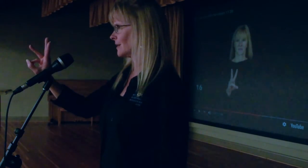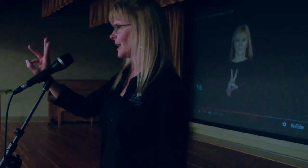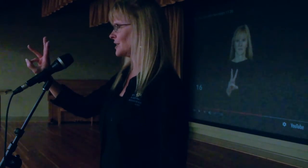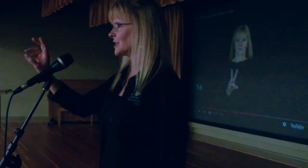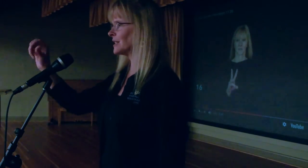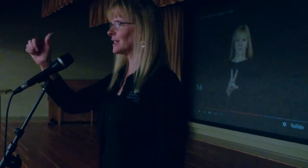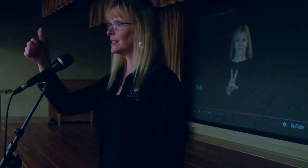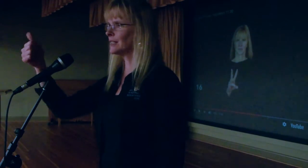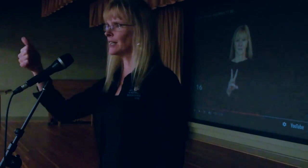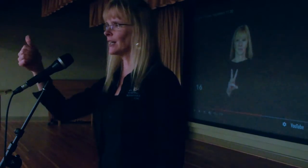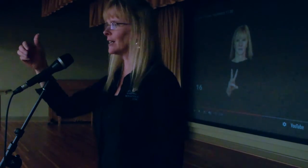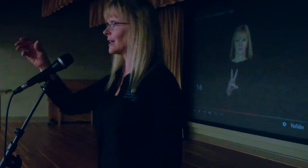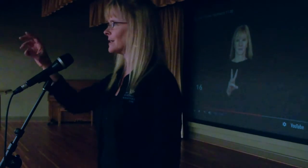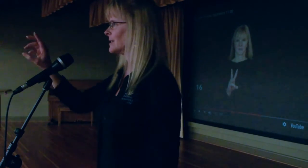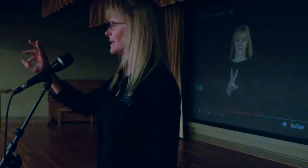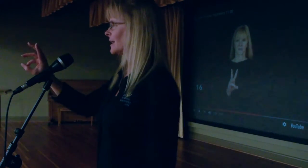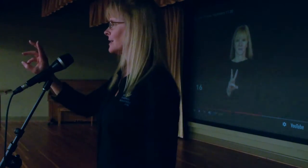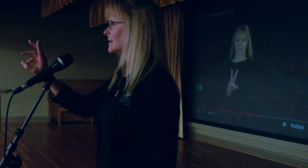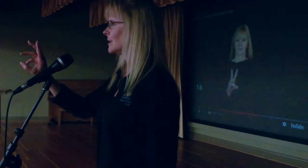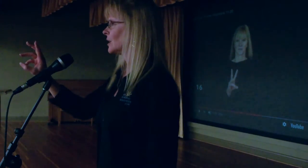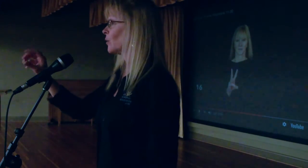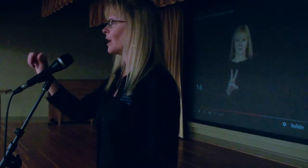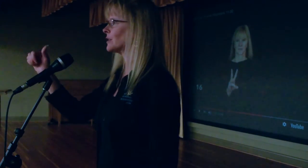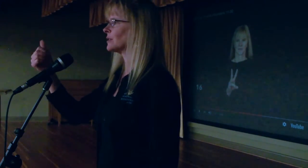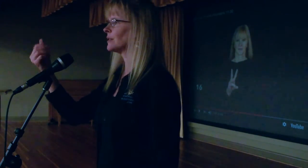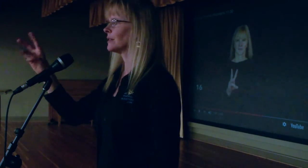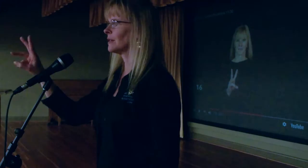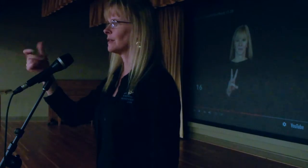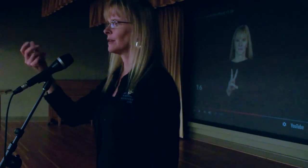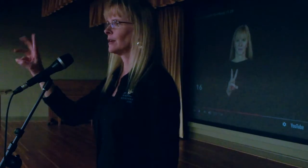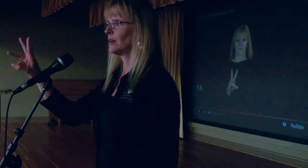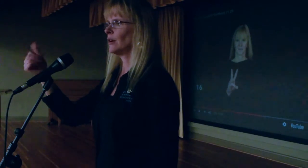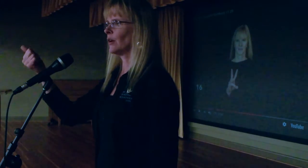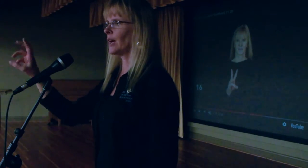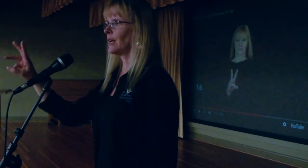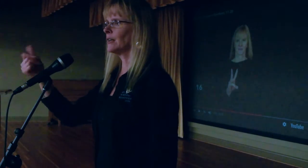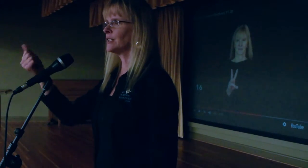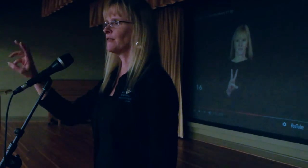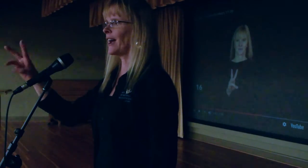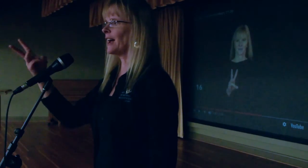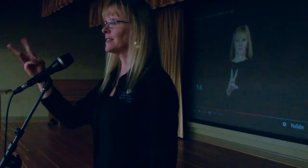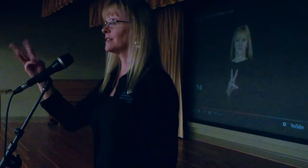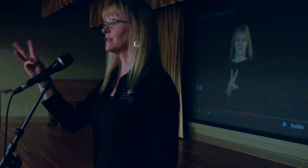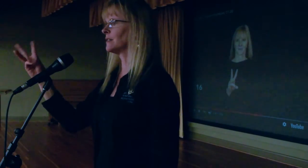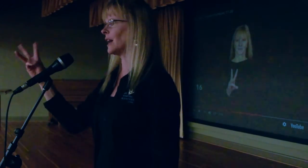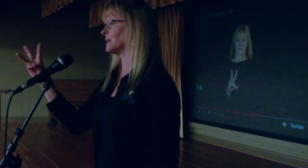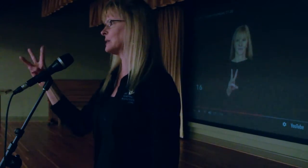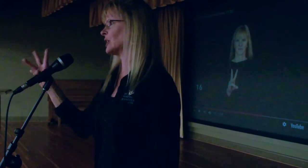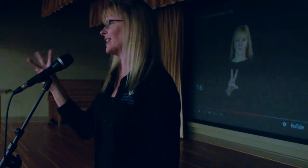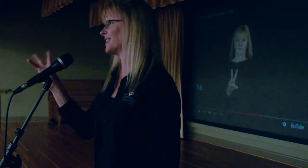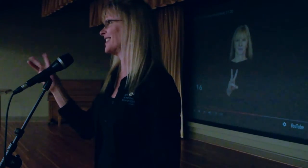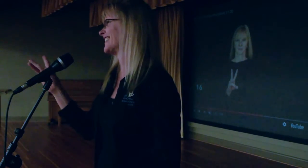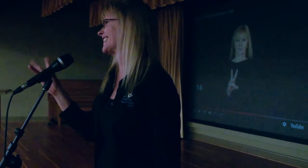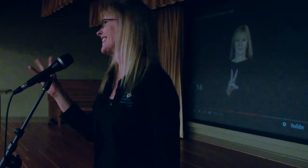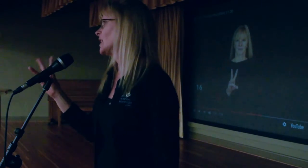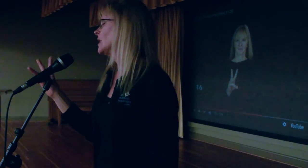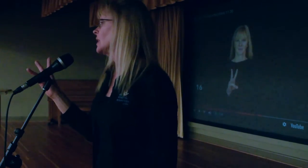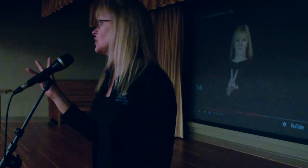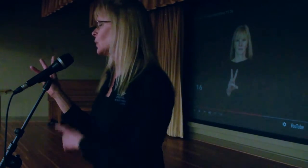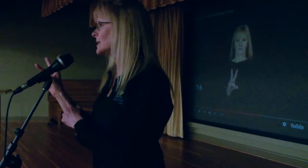I just did 10 and 6. Now watch. Okay, it's fast. I'm just shaking it. So it's